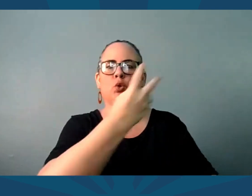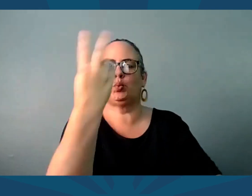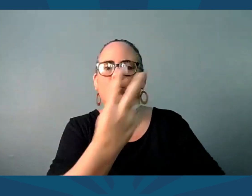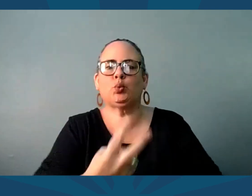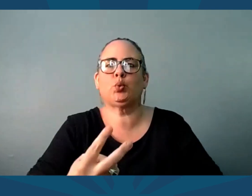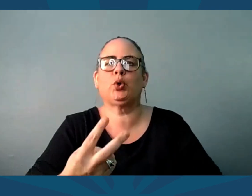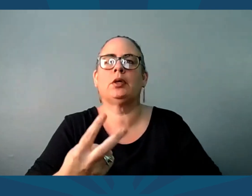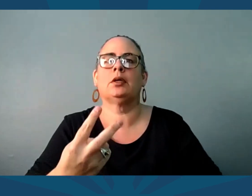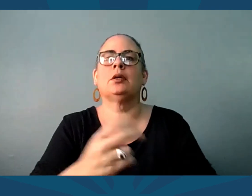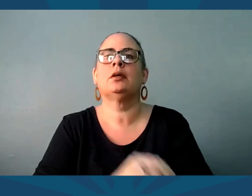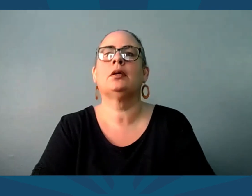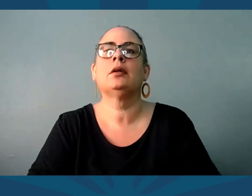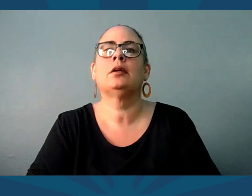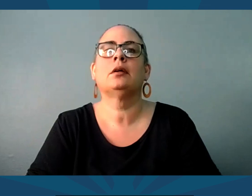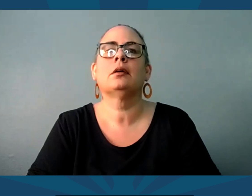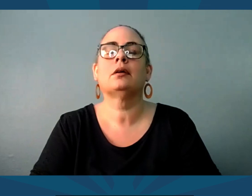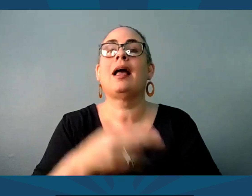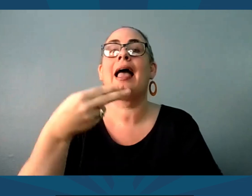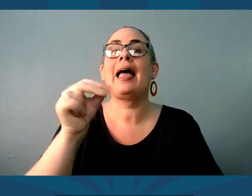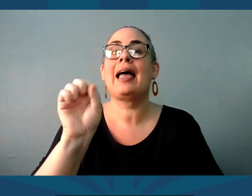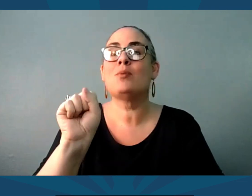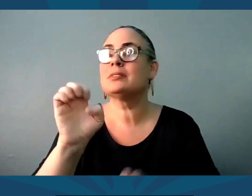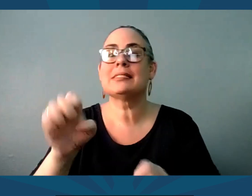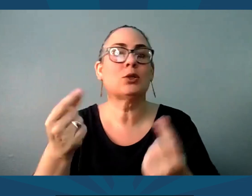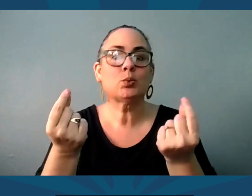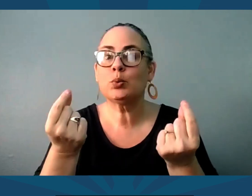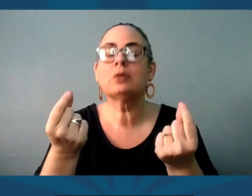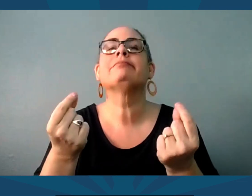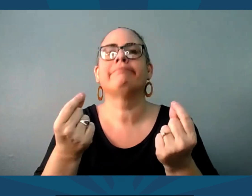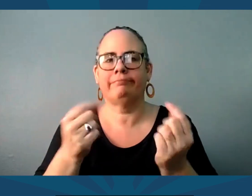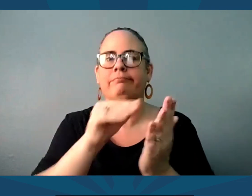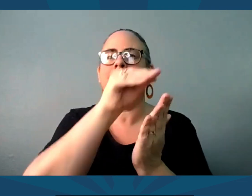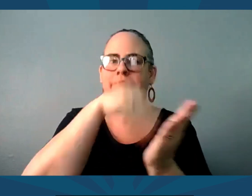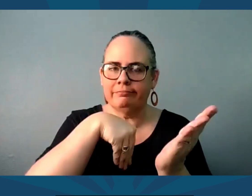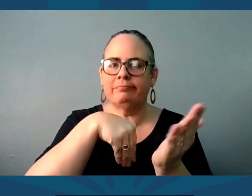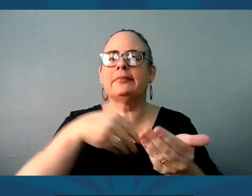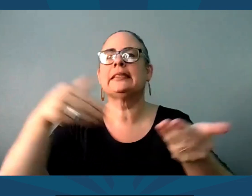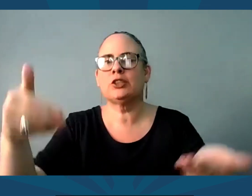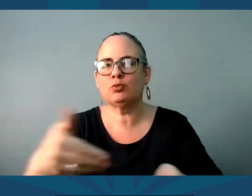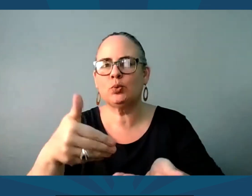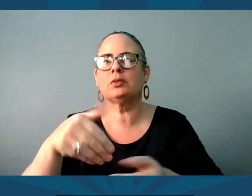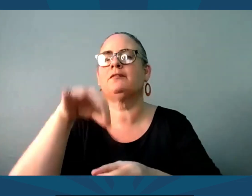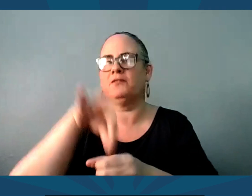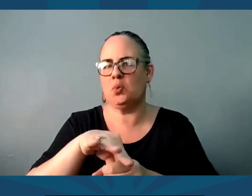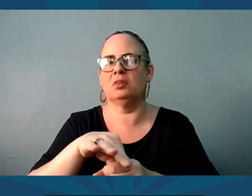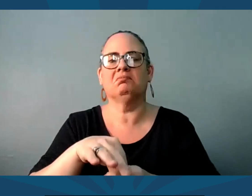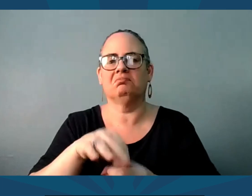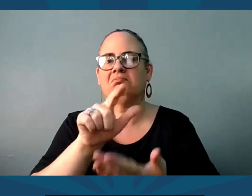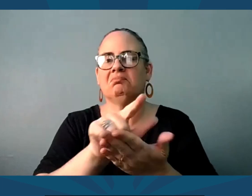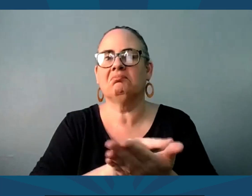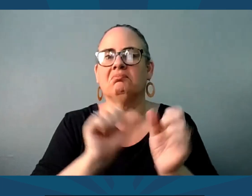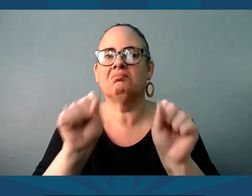of 60 representatives, 2 from each of Arizona's 30 legislative districts. The House